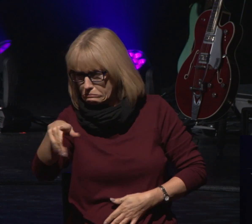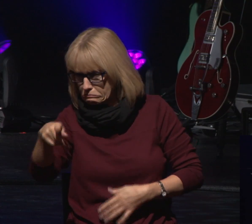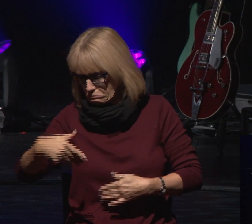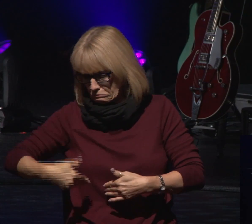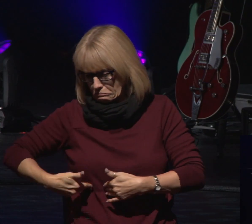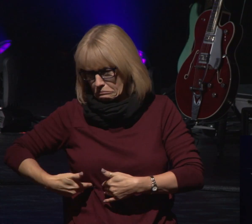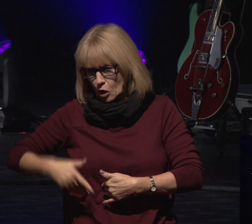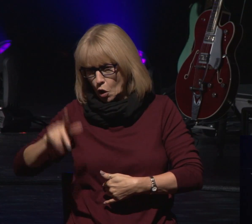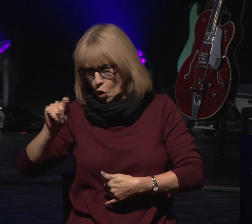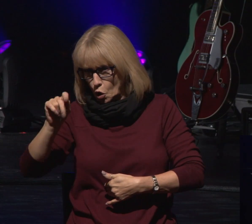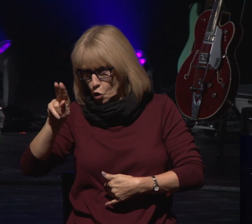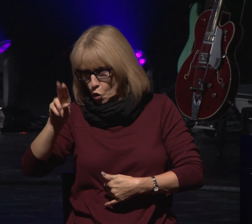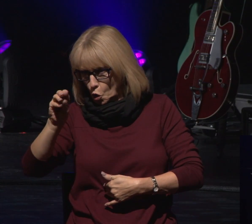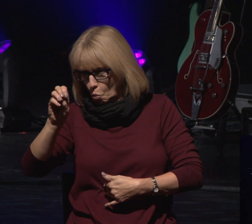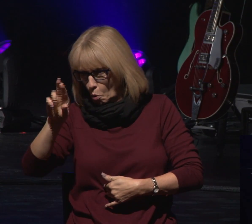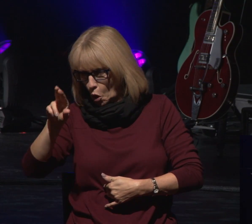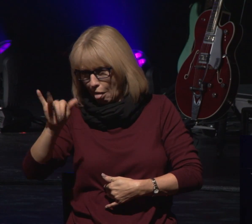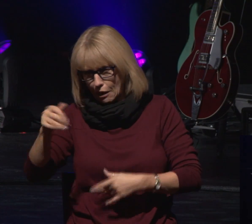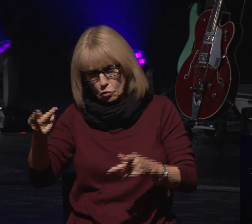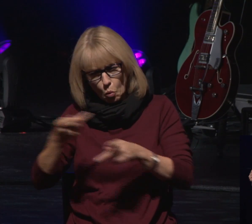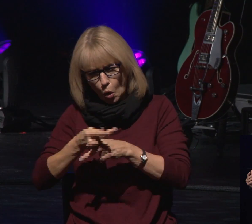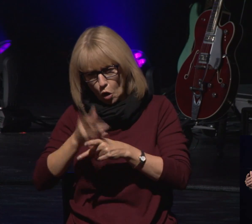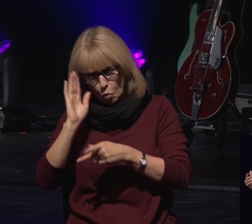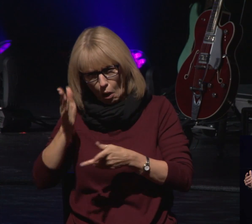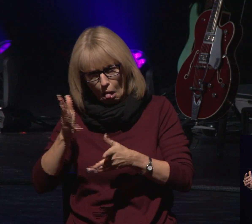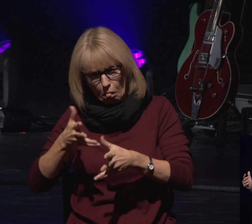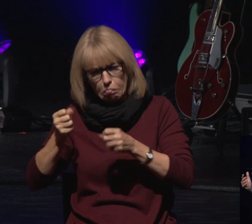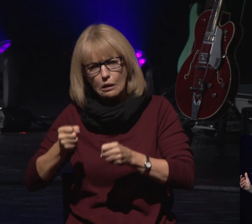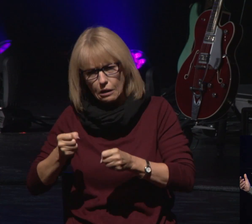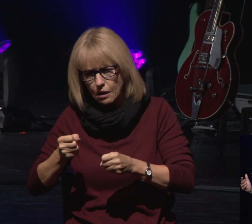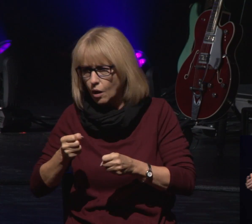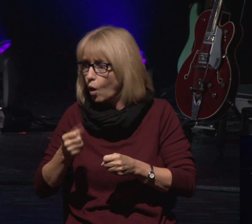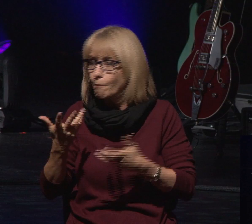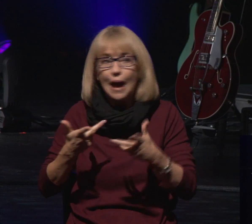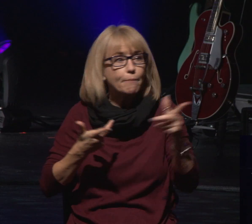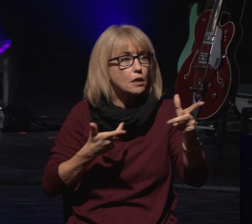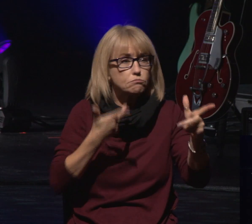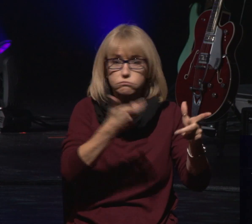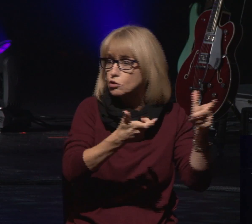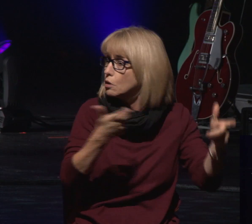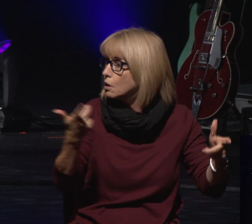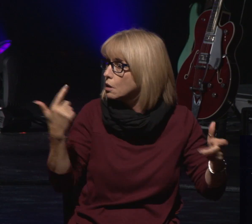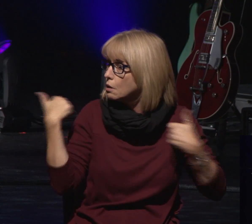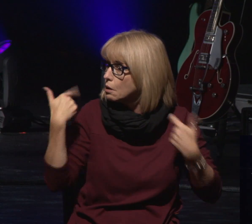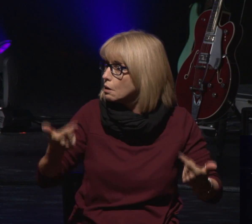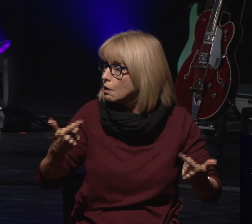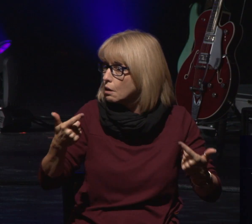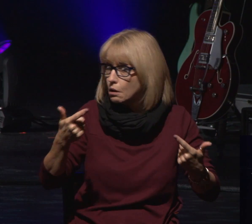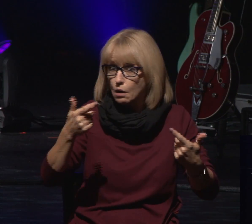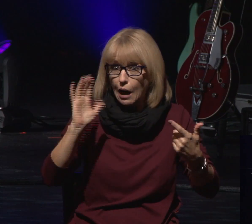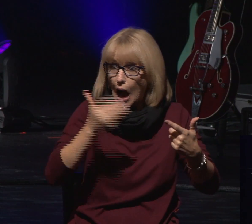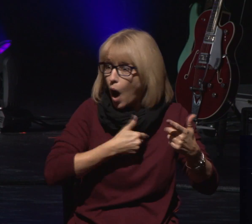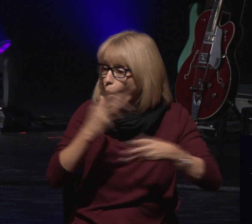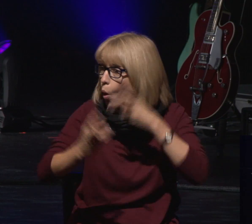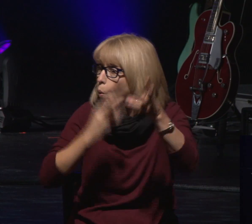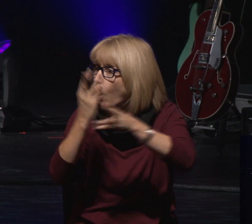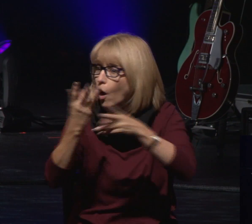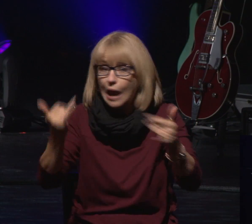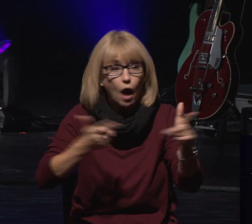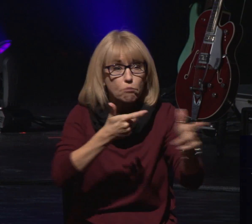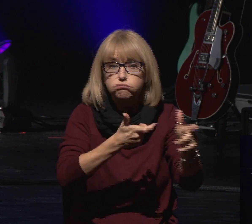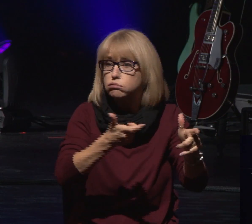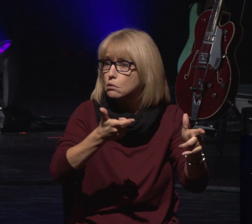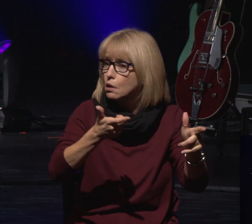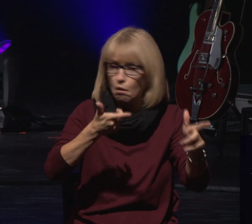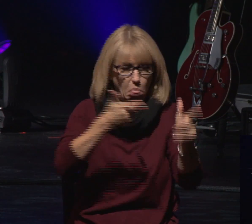was worse than we thought it was going to be. And just some crazy act of violence that may be going on in our society around us. We're going through life at any age. It